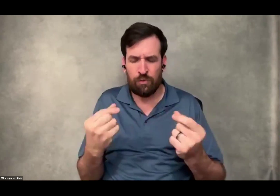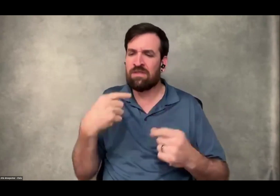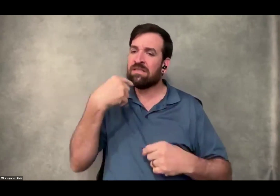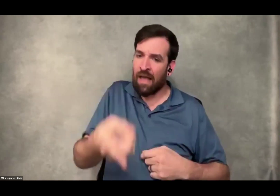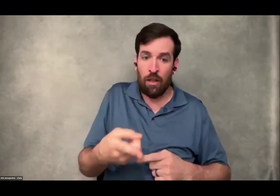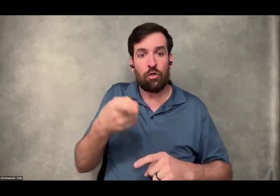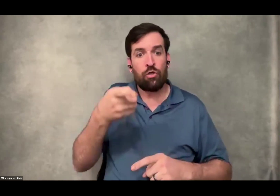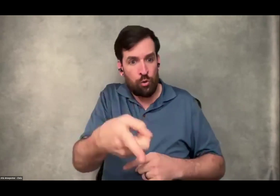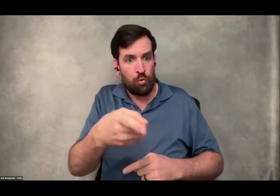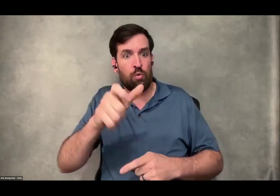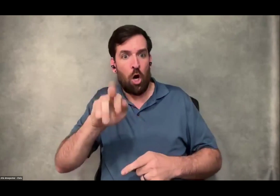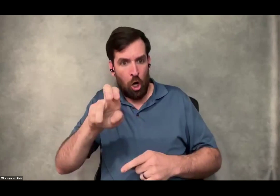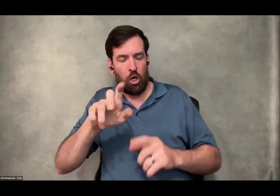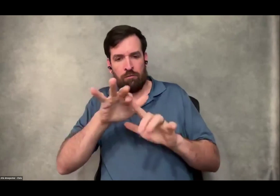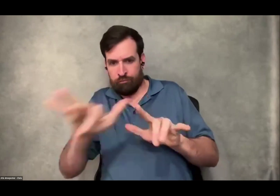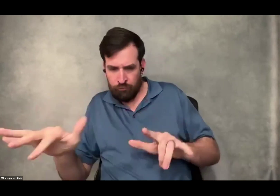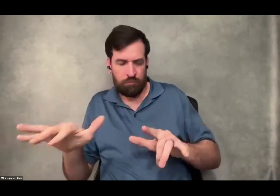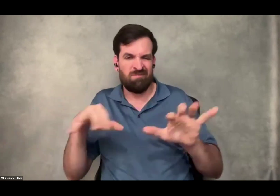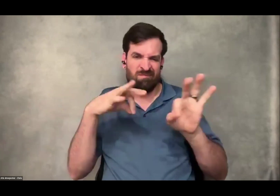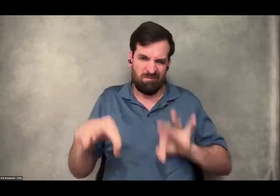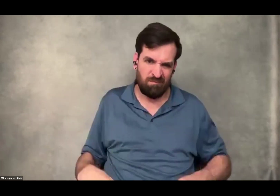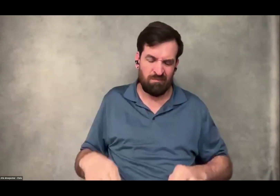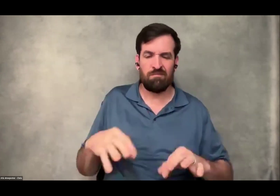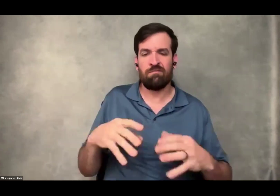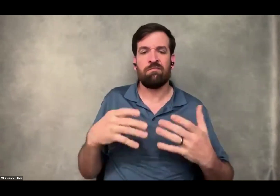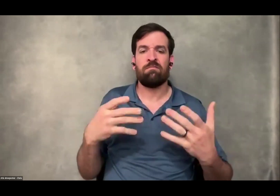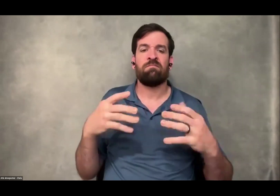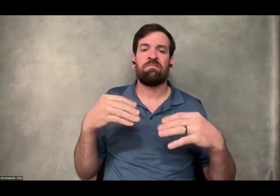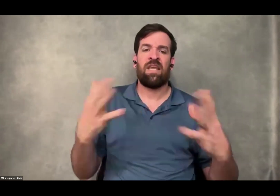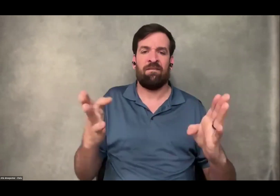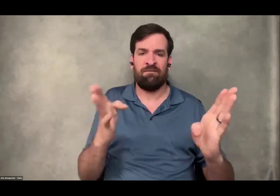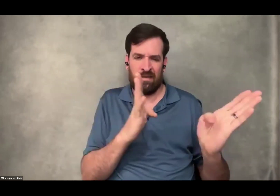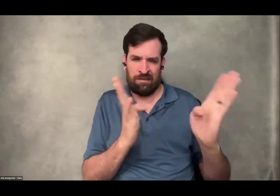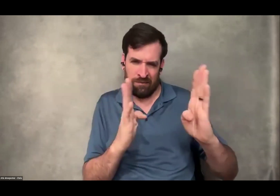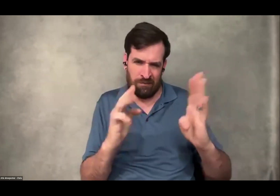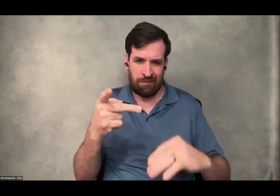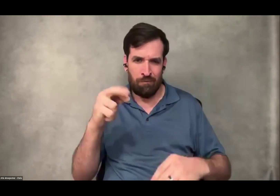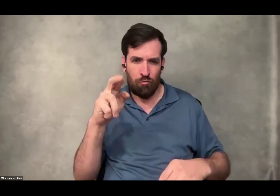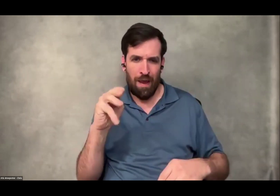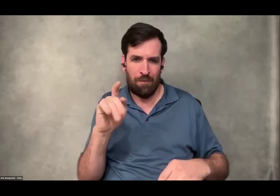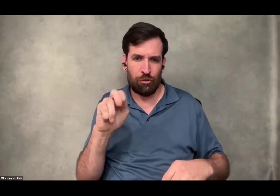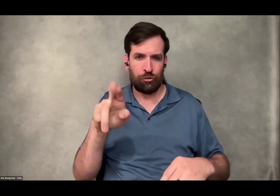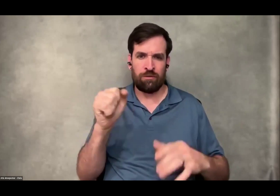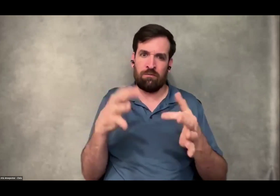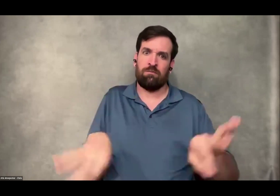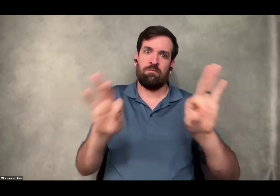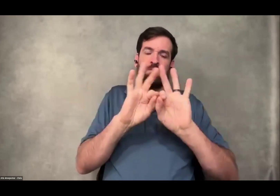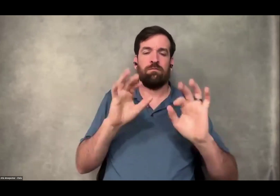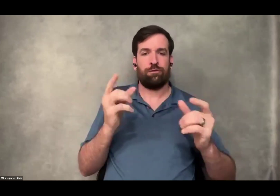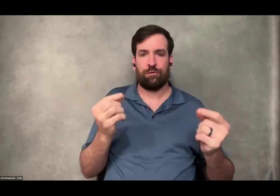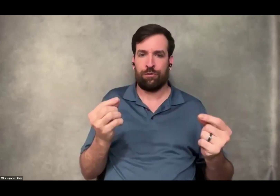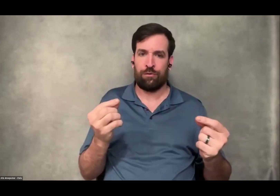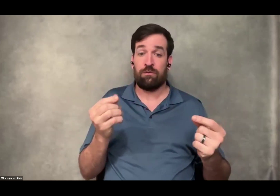are this. And telling it, giving it parameters is very important. It's going to